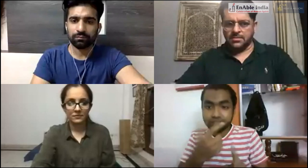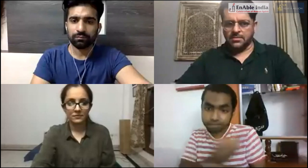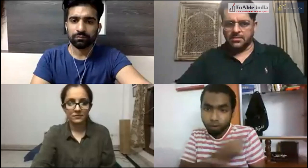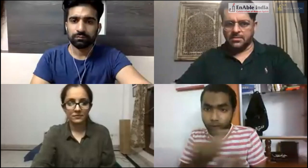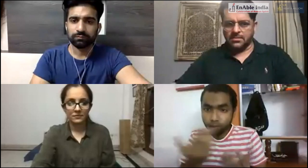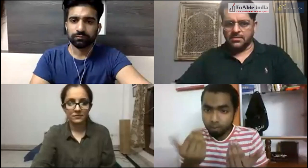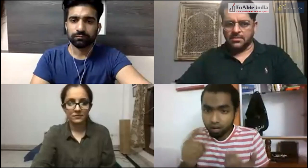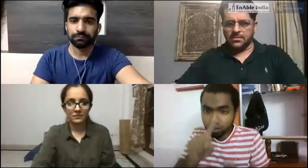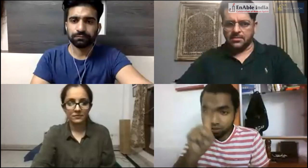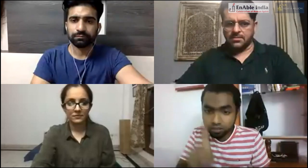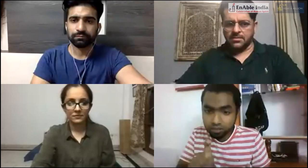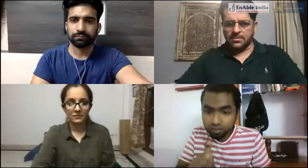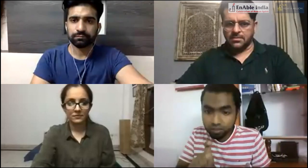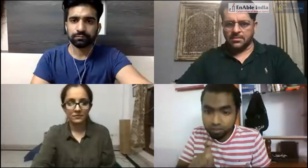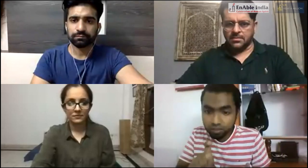Later on,